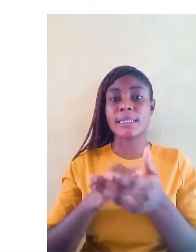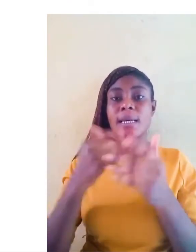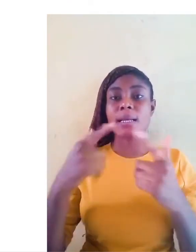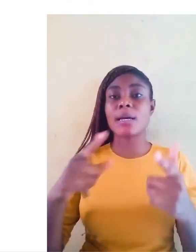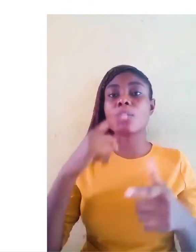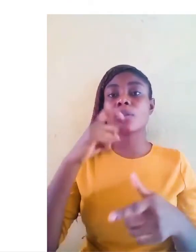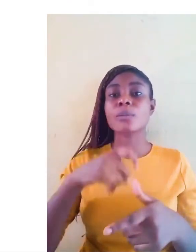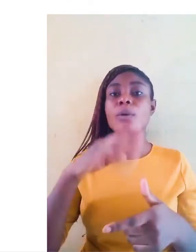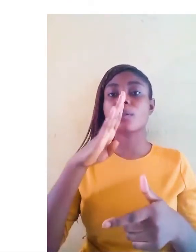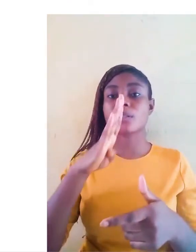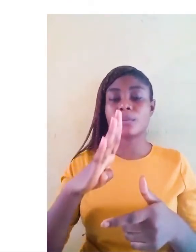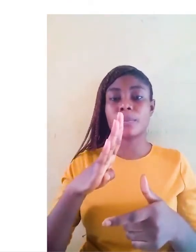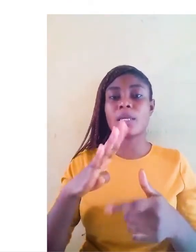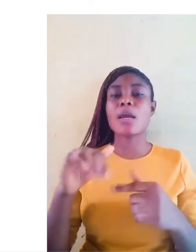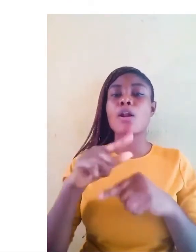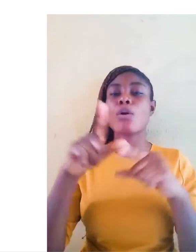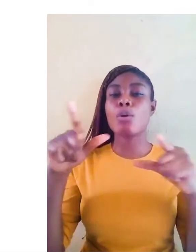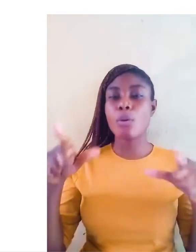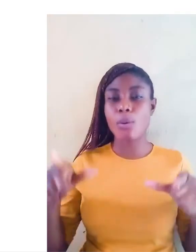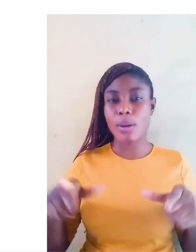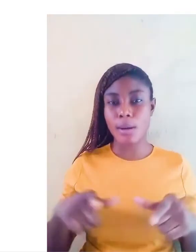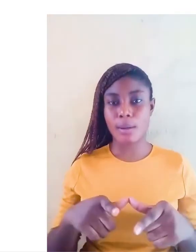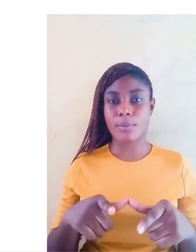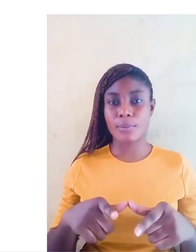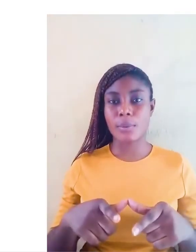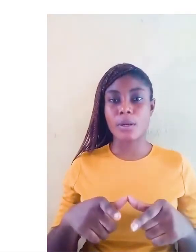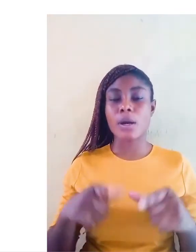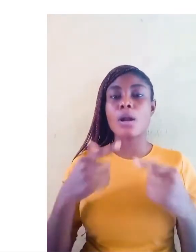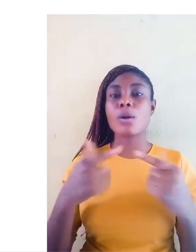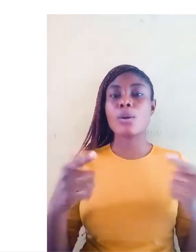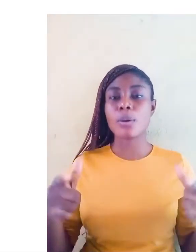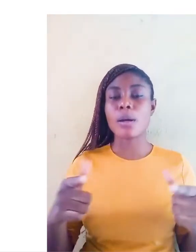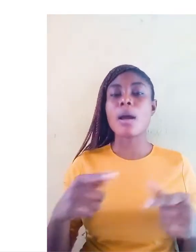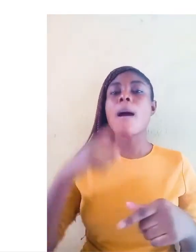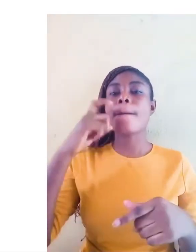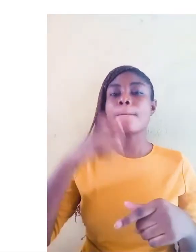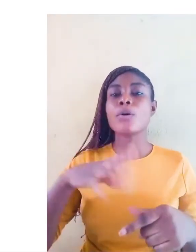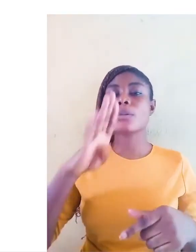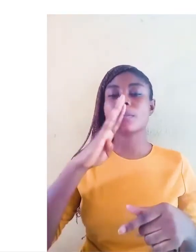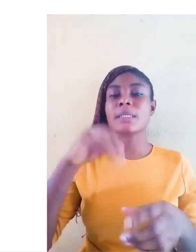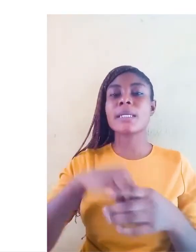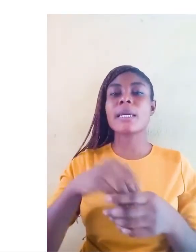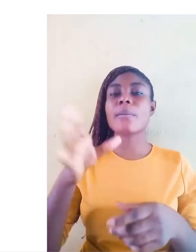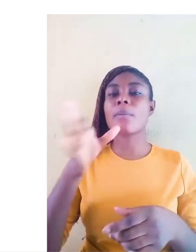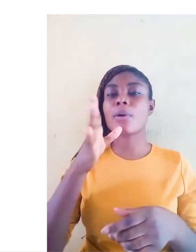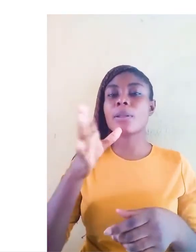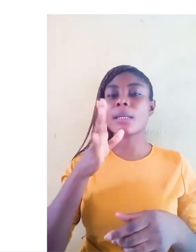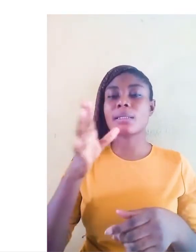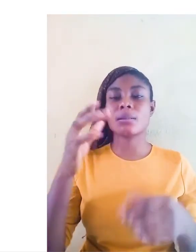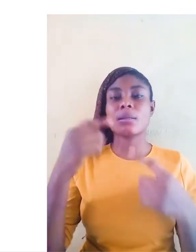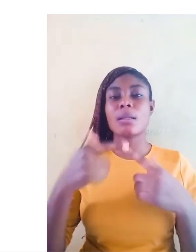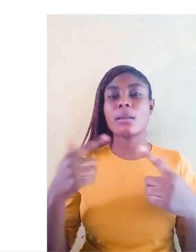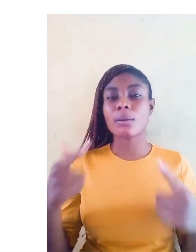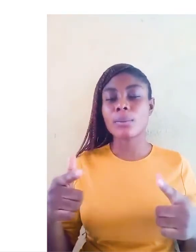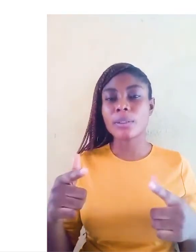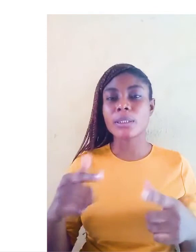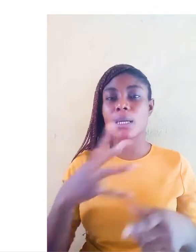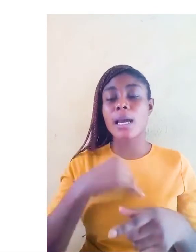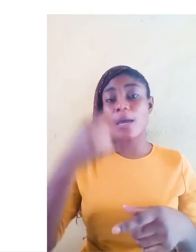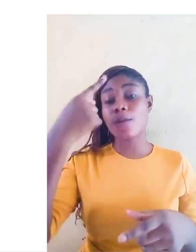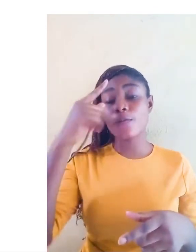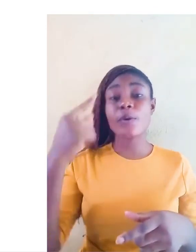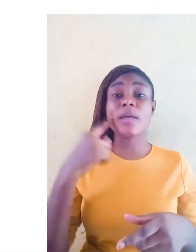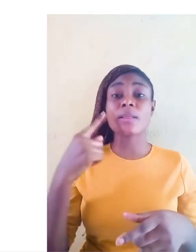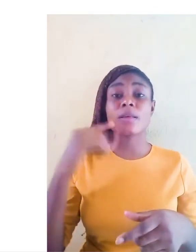language must be indigenous, language must be a mother tongue, and for a deaf child, it has to be